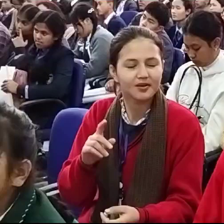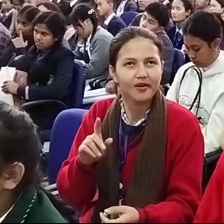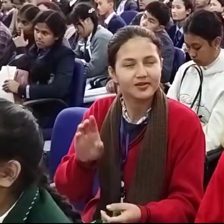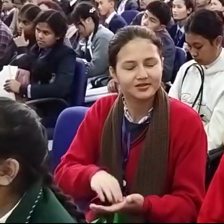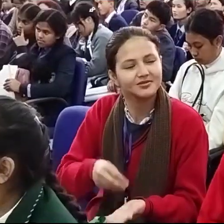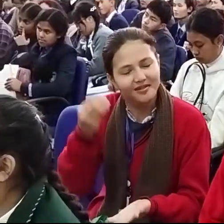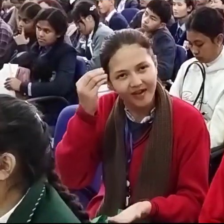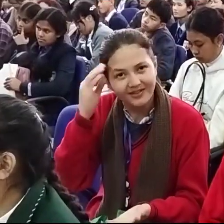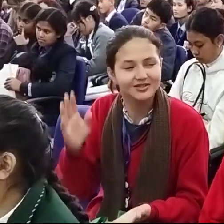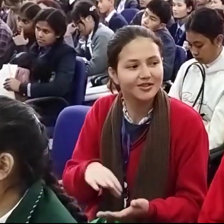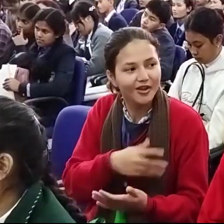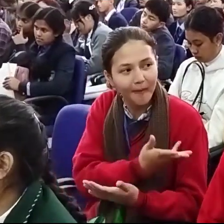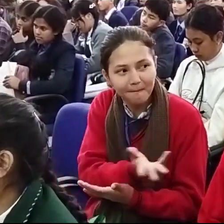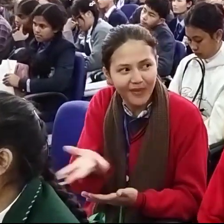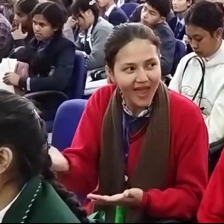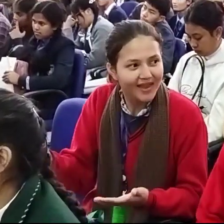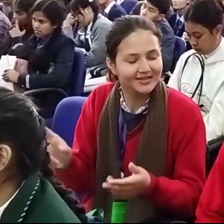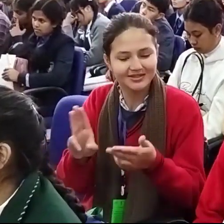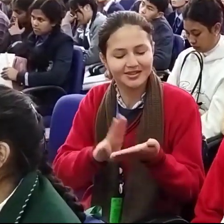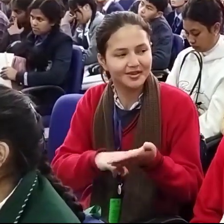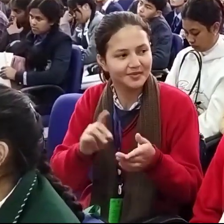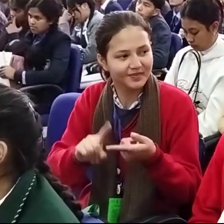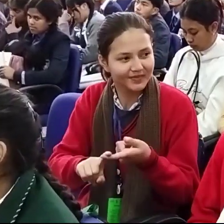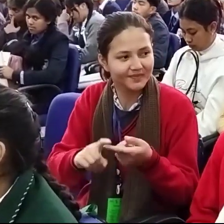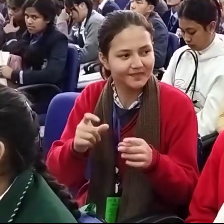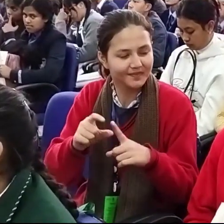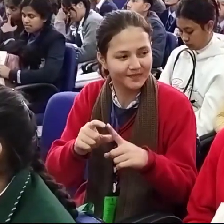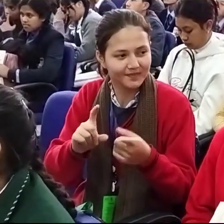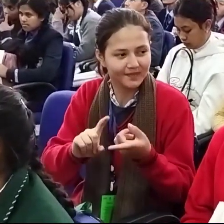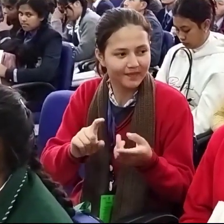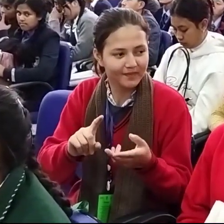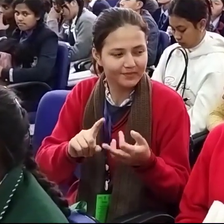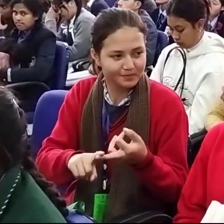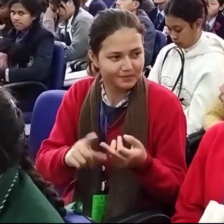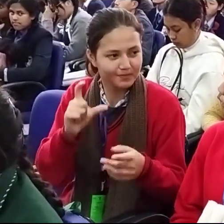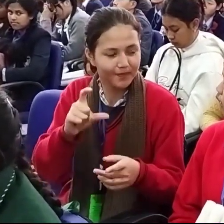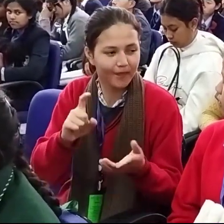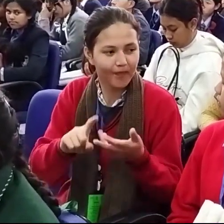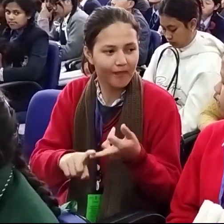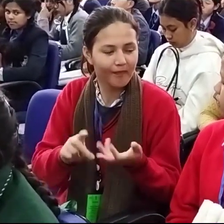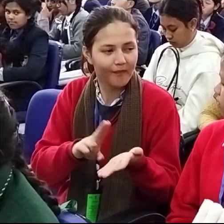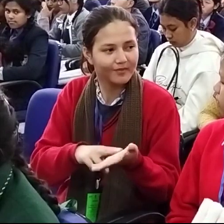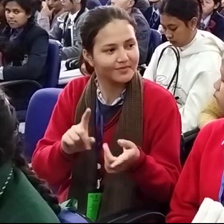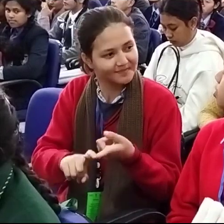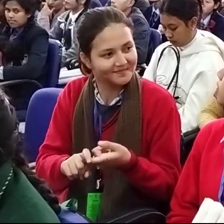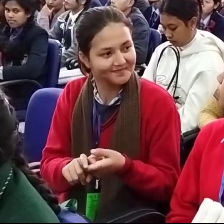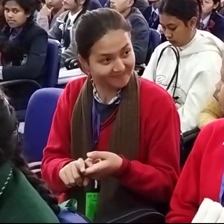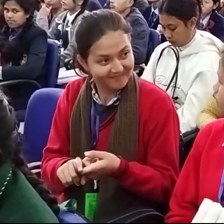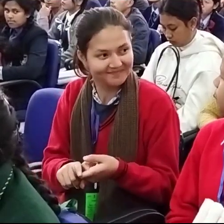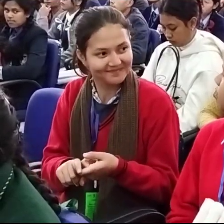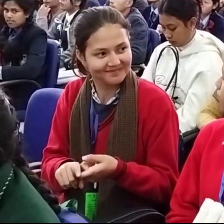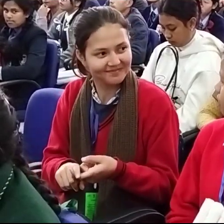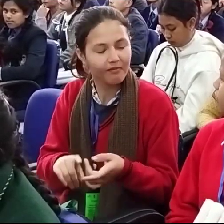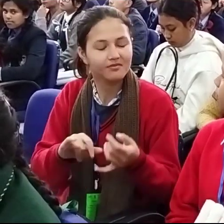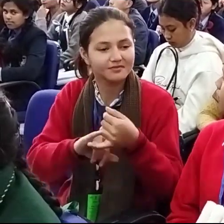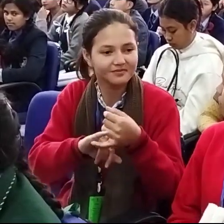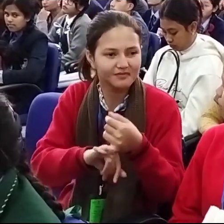Crack the egg. It is just a belief. We used to see those plastic, water plastics,